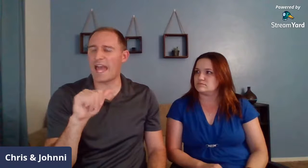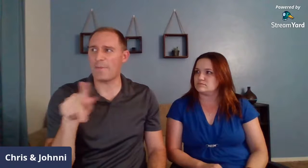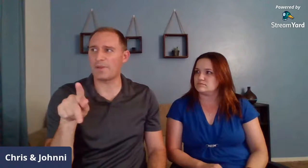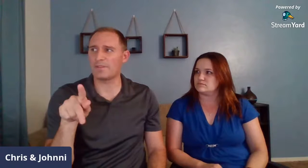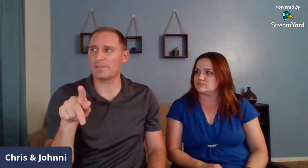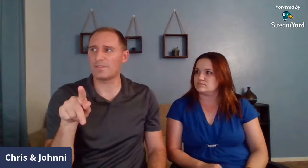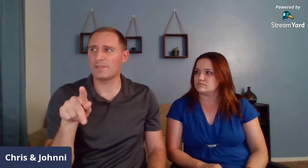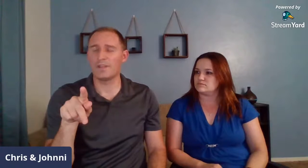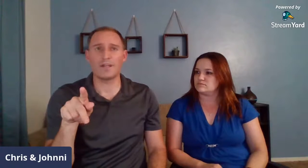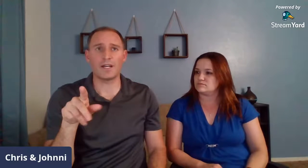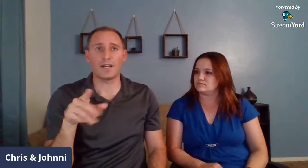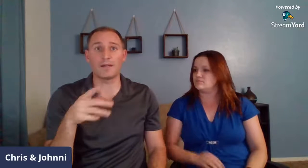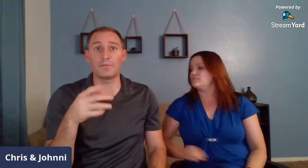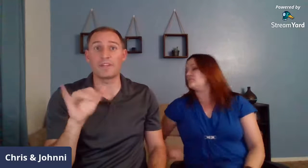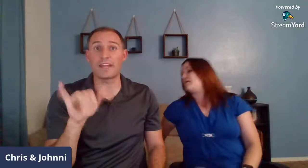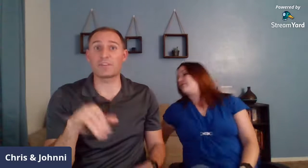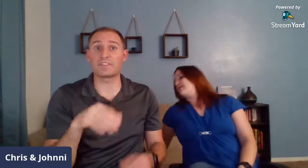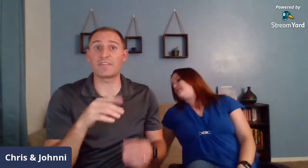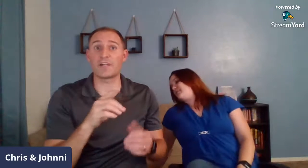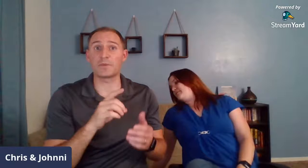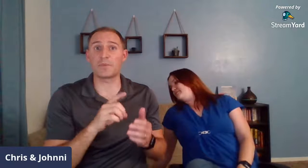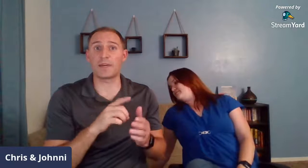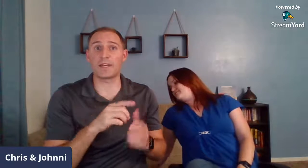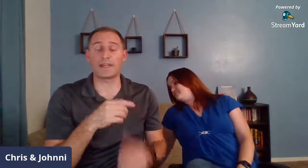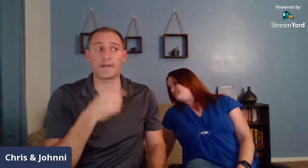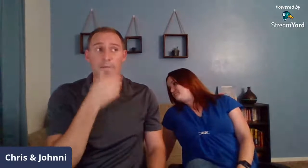app? But that one's developed by